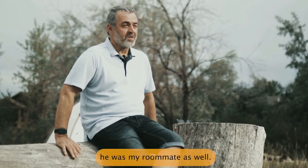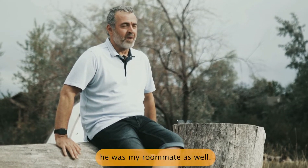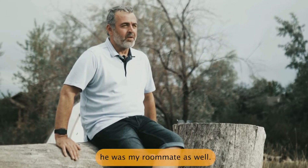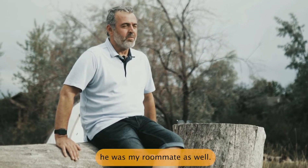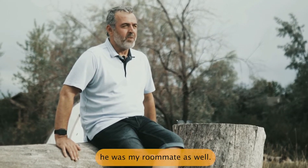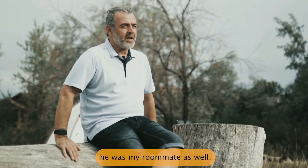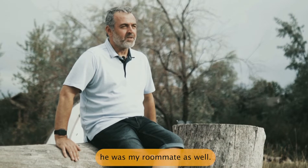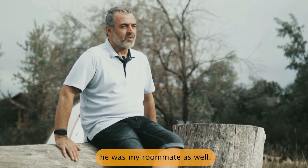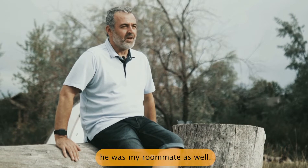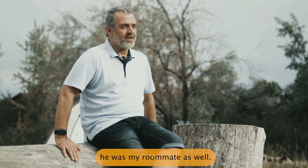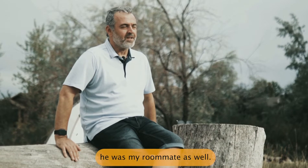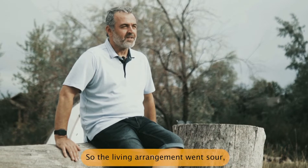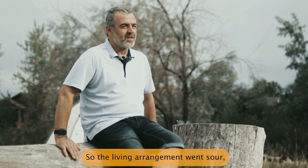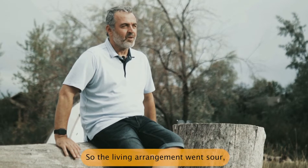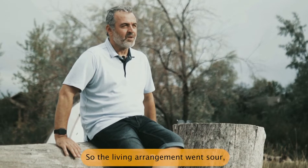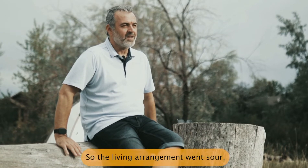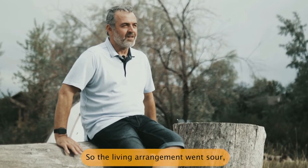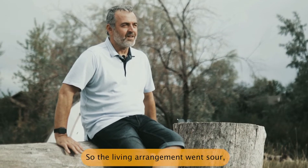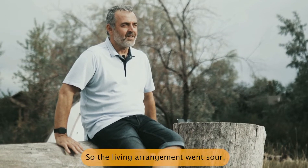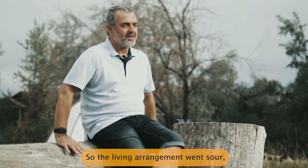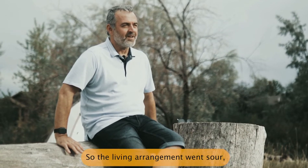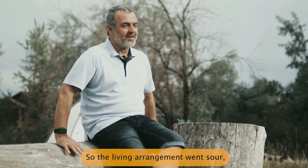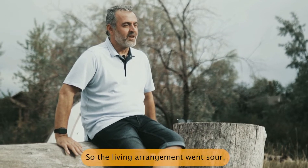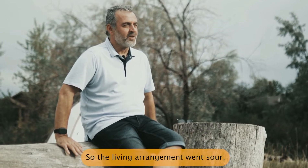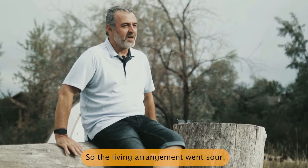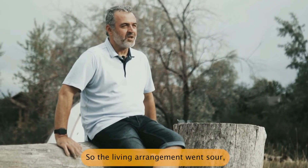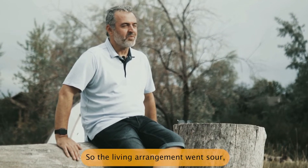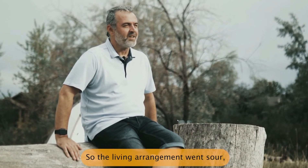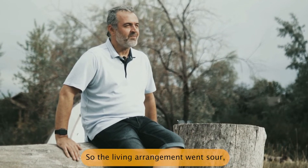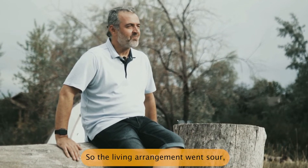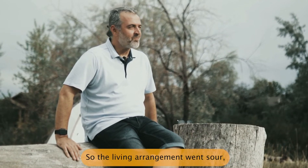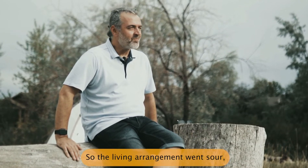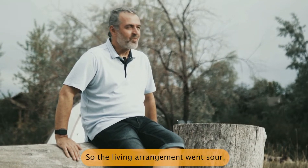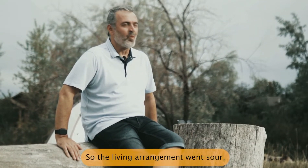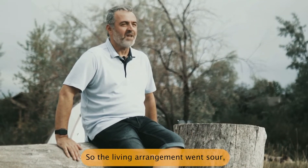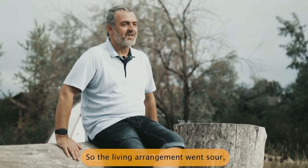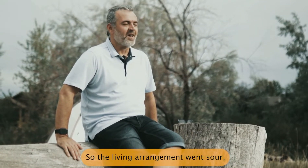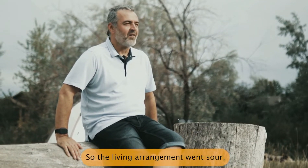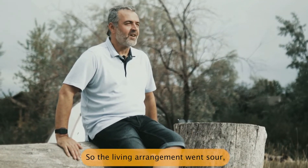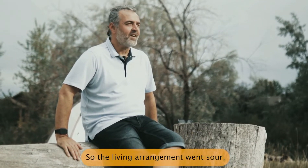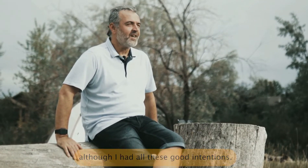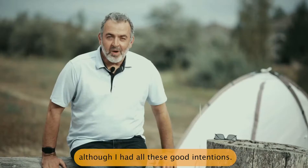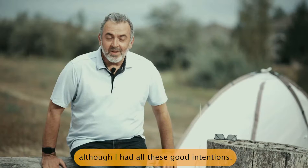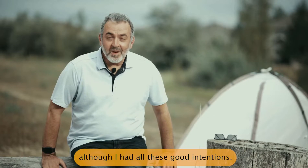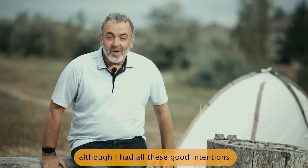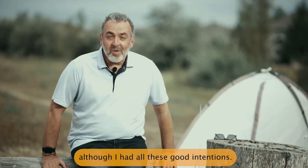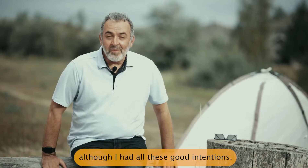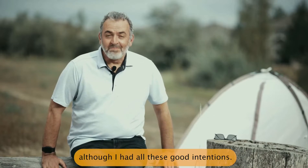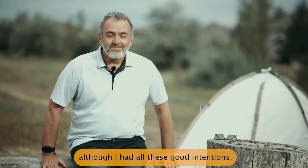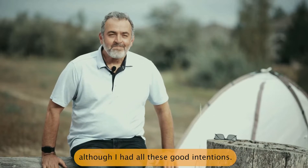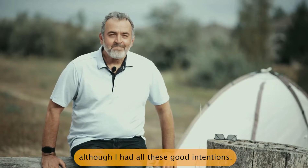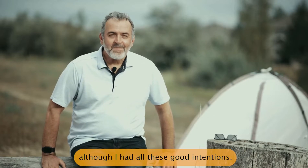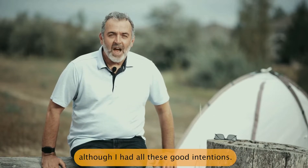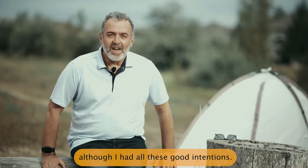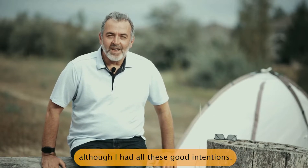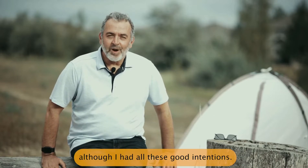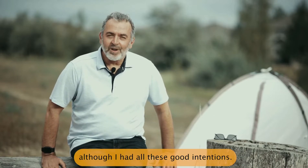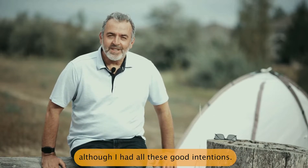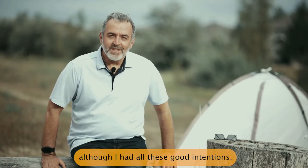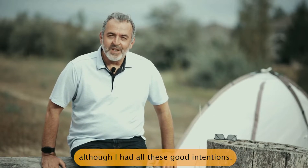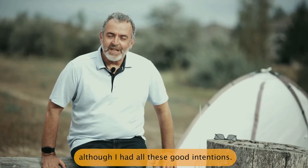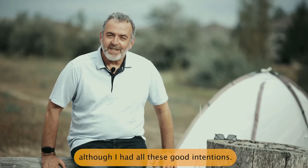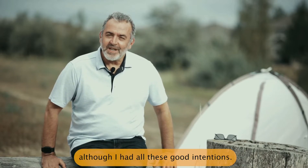he was my roommate as well, so the living arrangement went sour. Although I